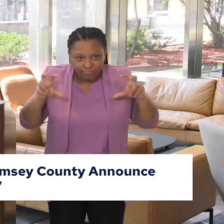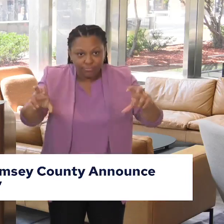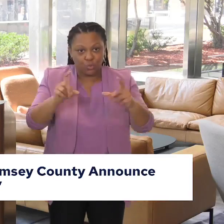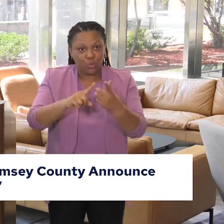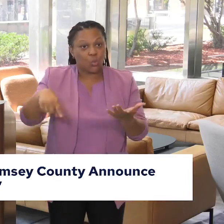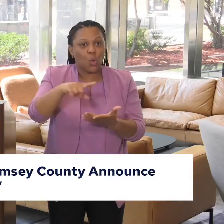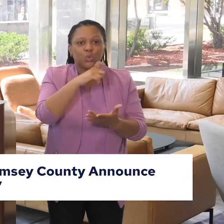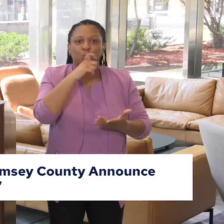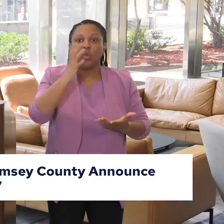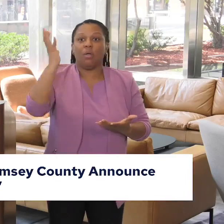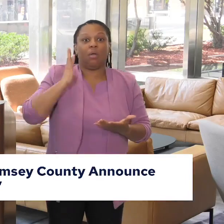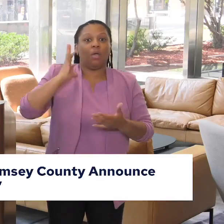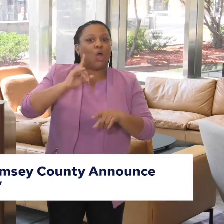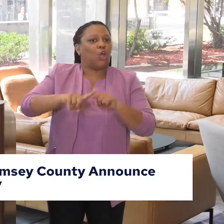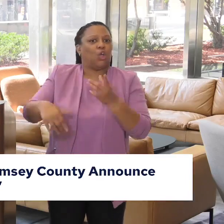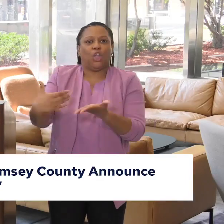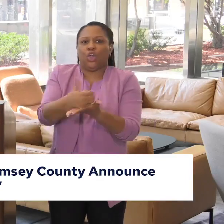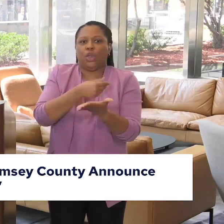And, you know,